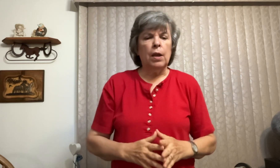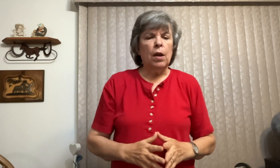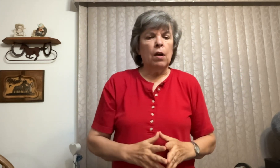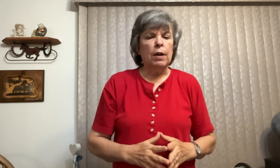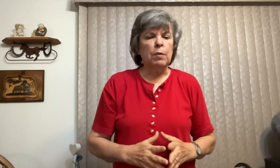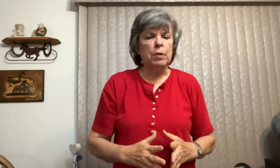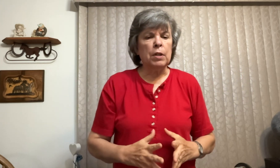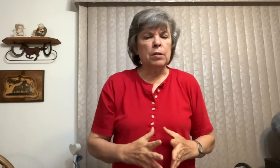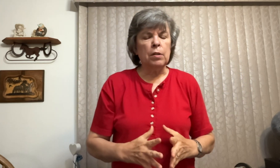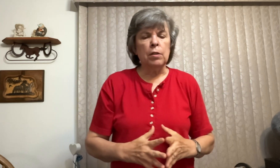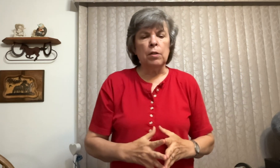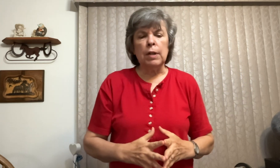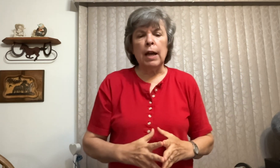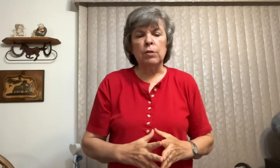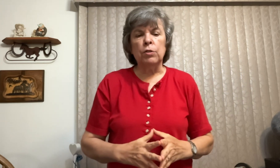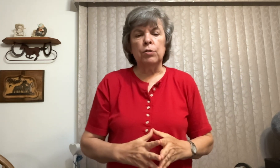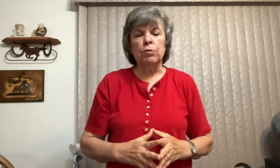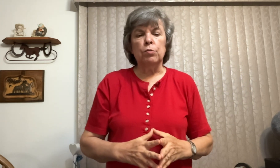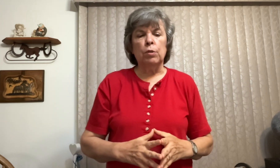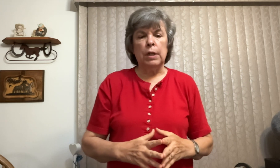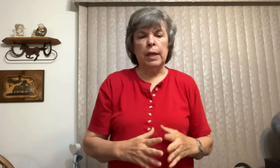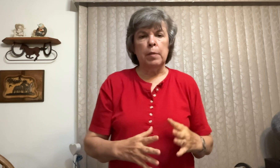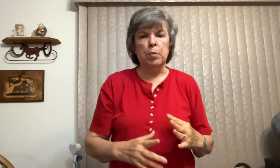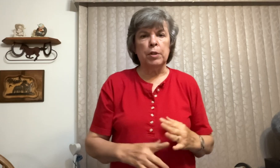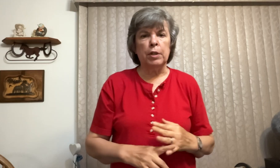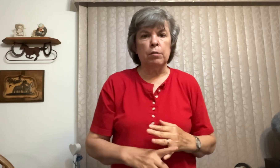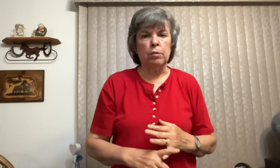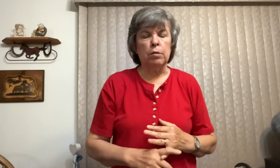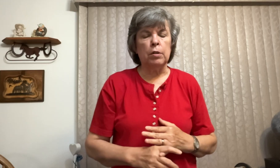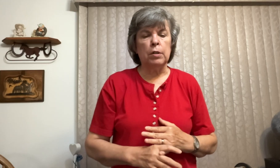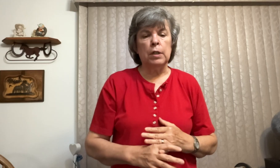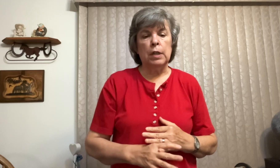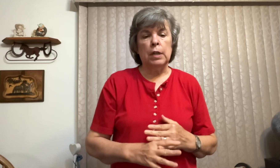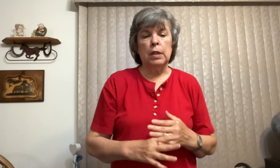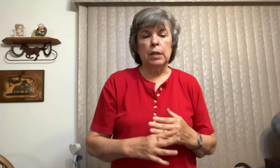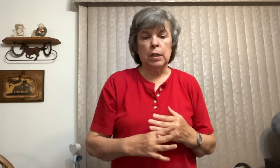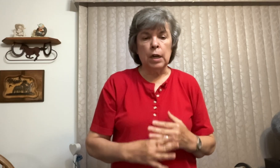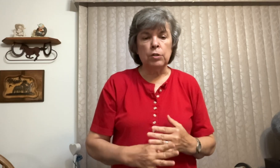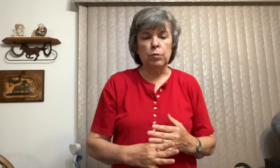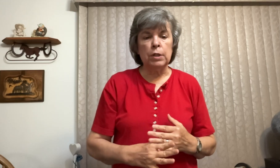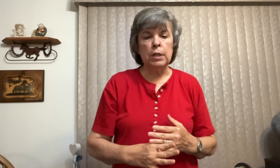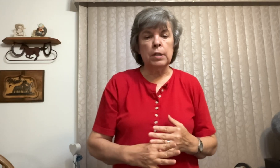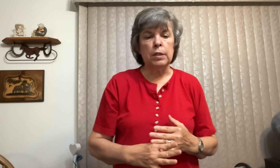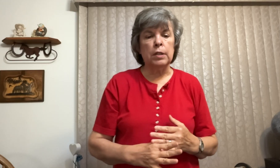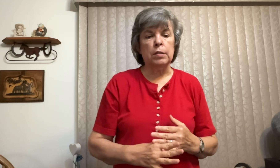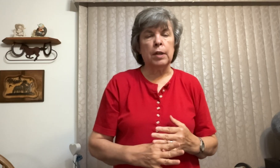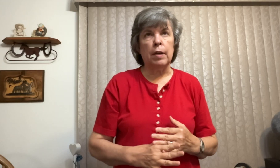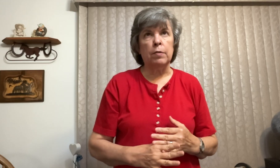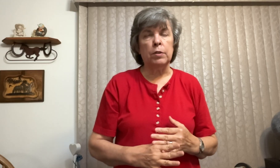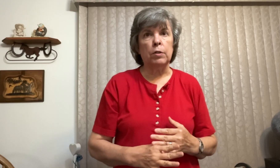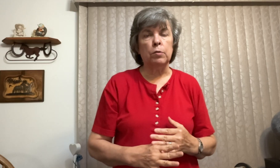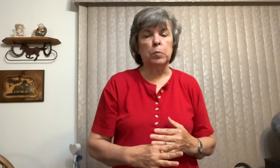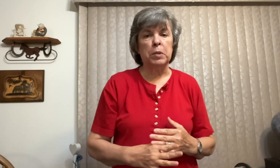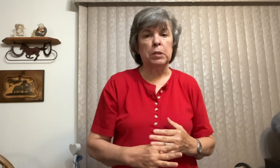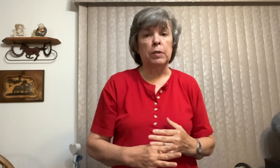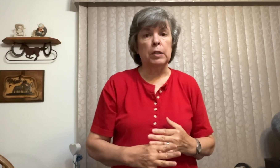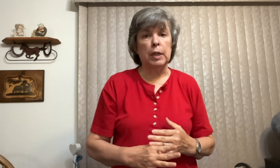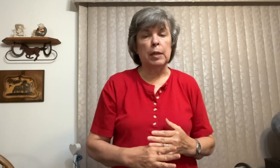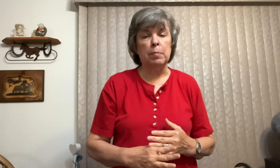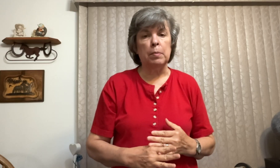All right, now we're going to learn how to do a particular country that doesn't have its own specific name, like